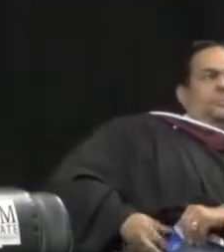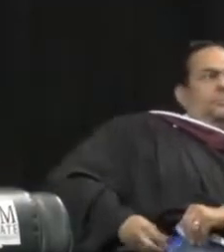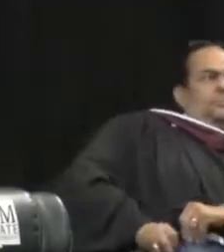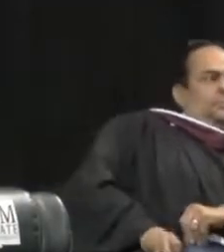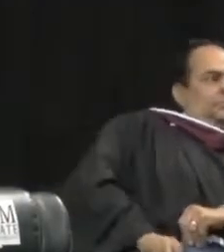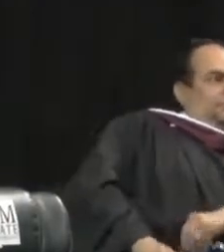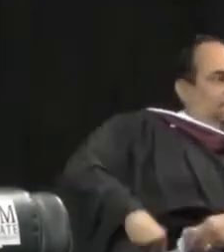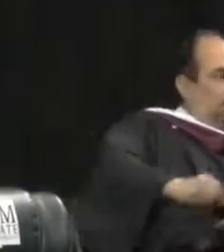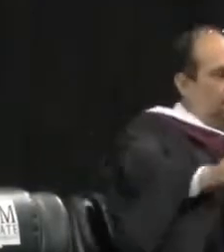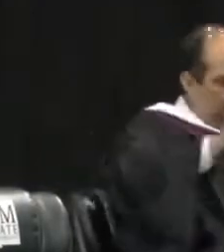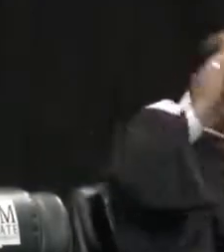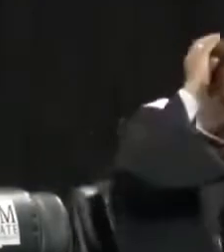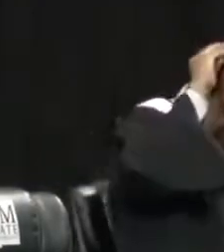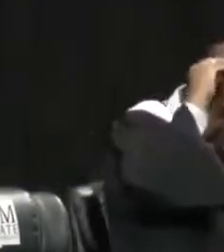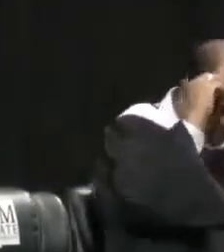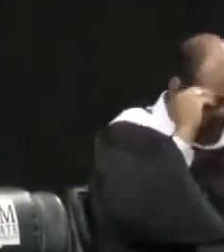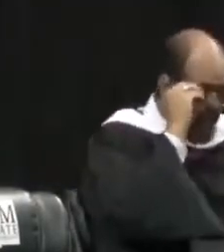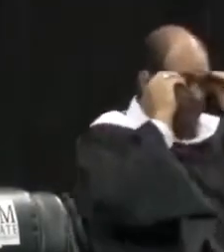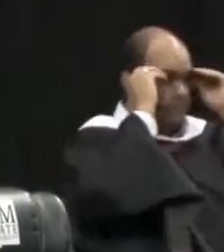Berenice.